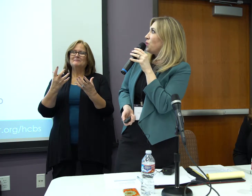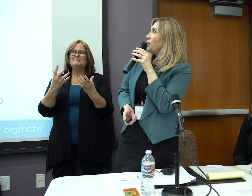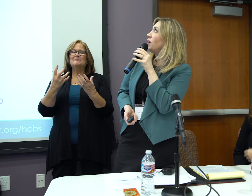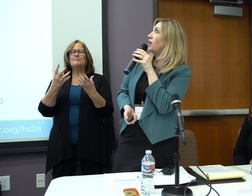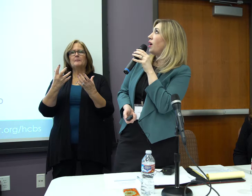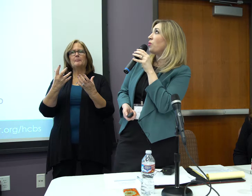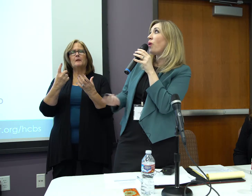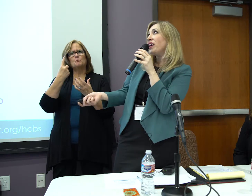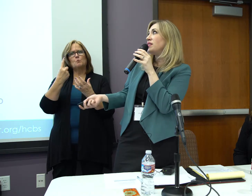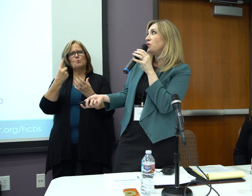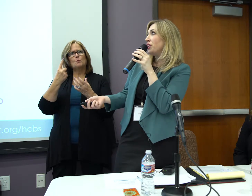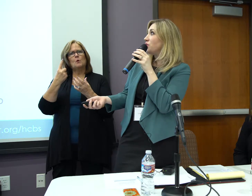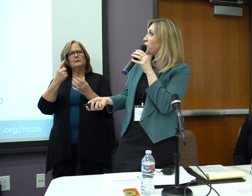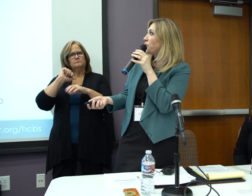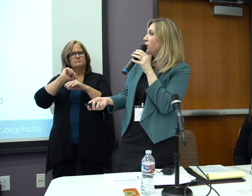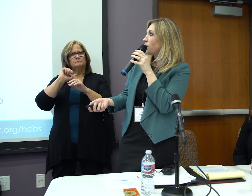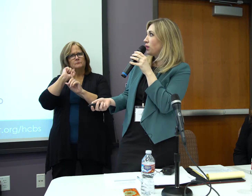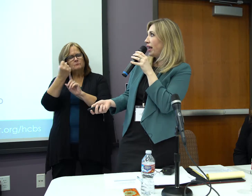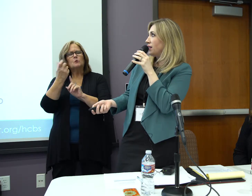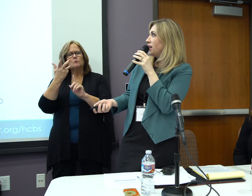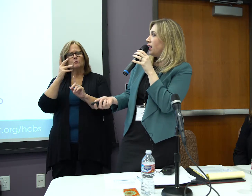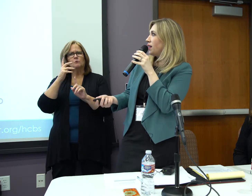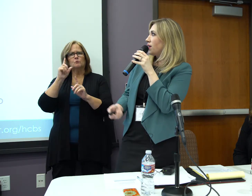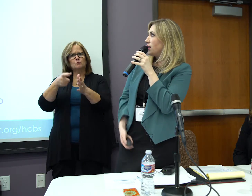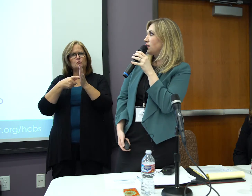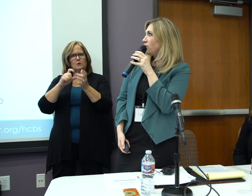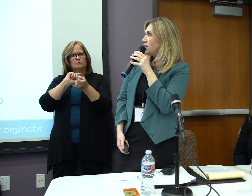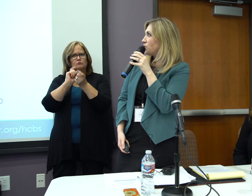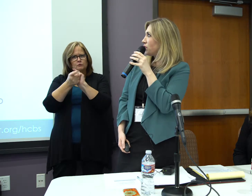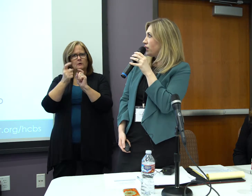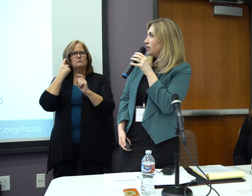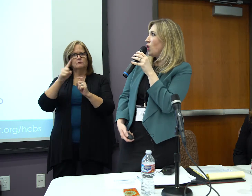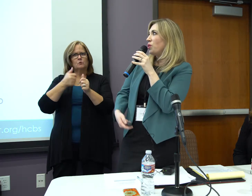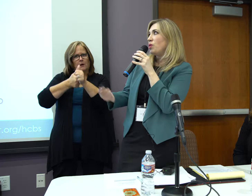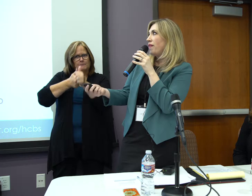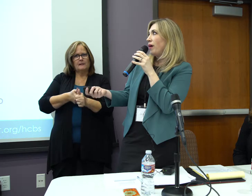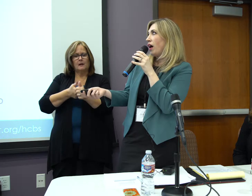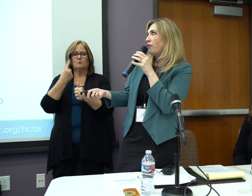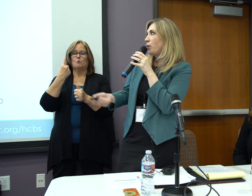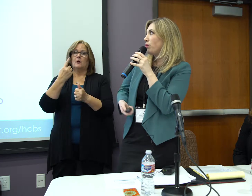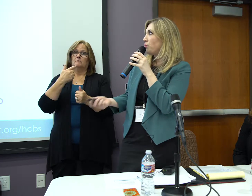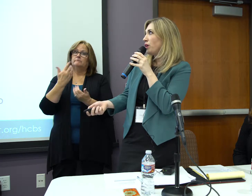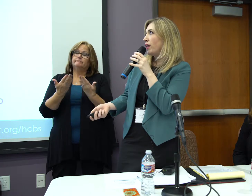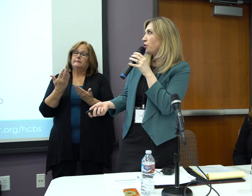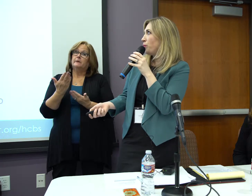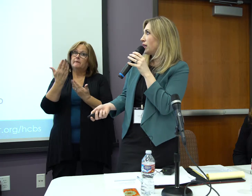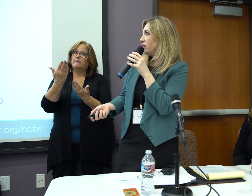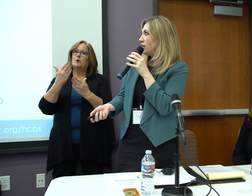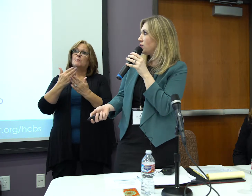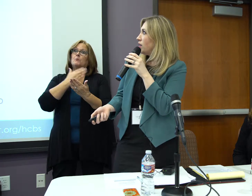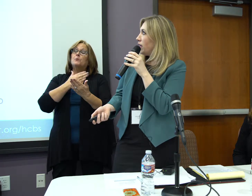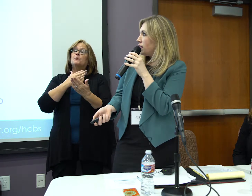A setting that would require some changes in order to be compliant in the context of residential service would be one that might offer pre-planned